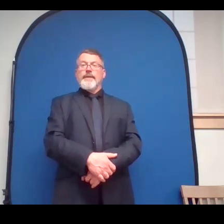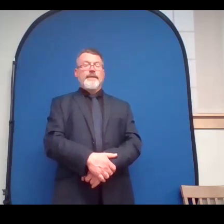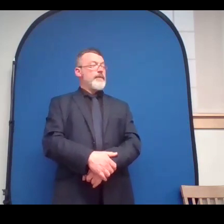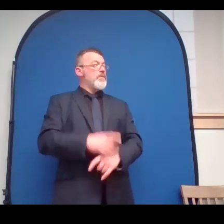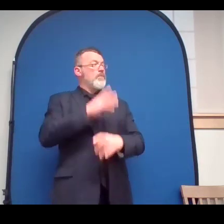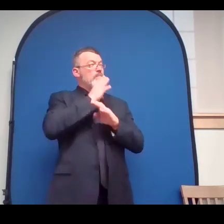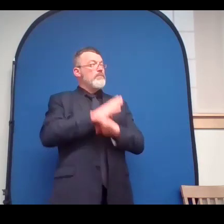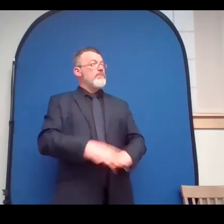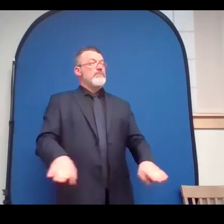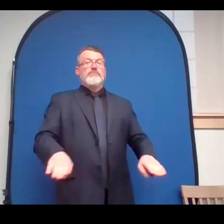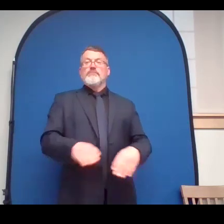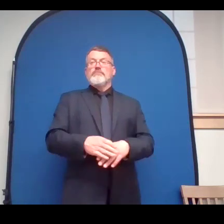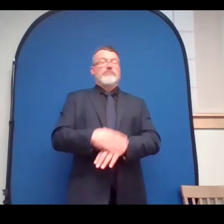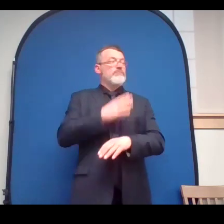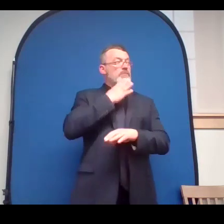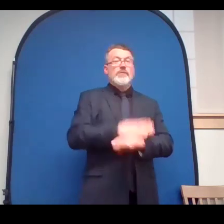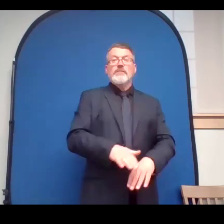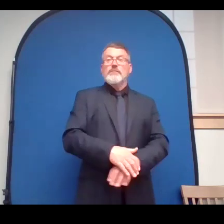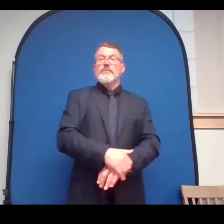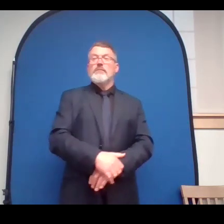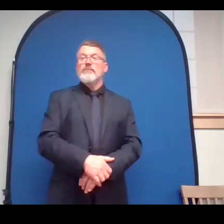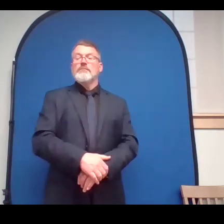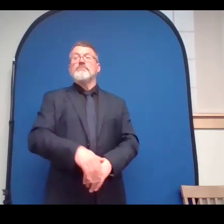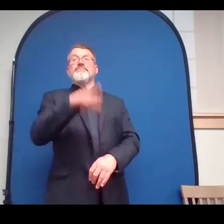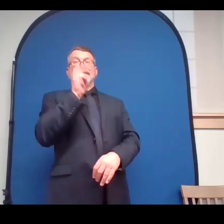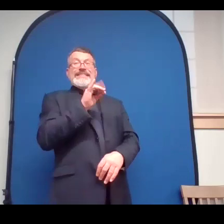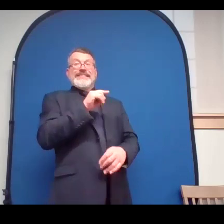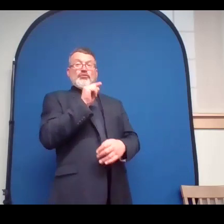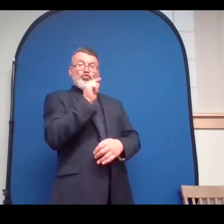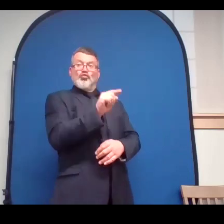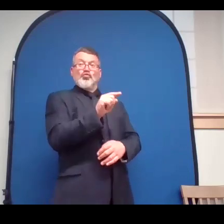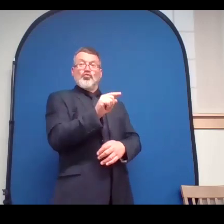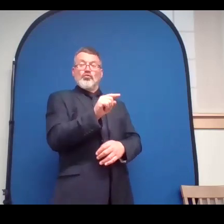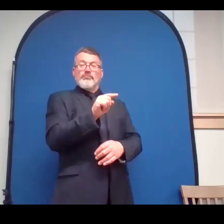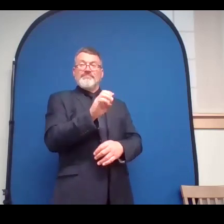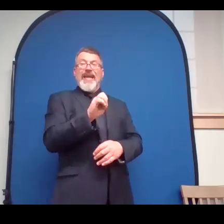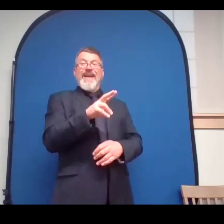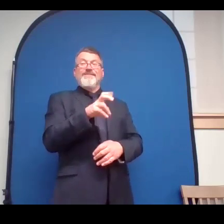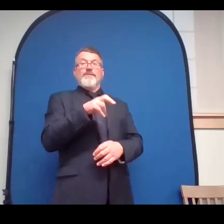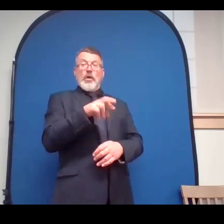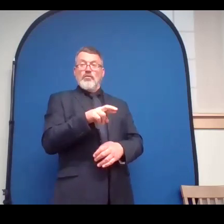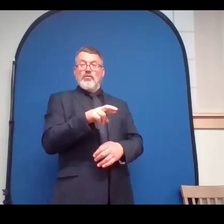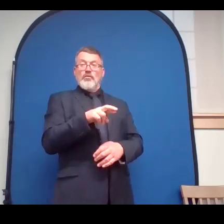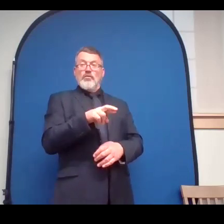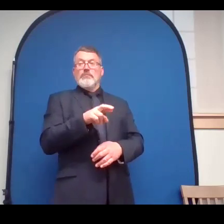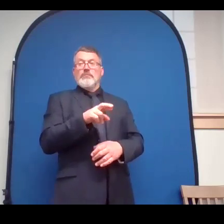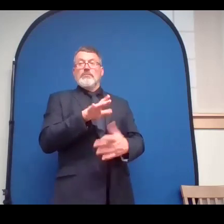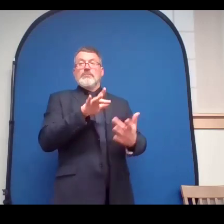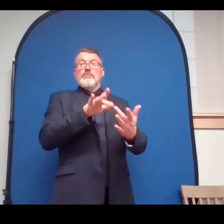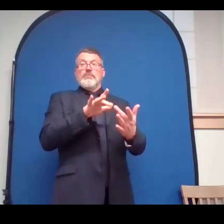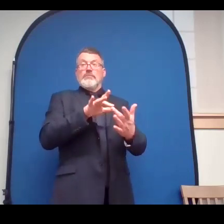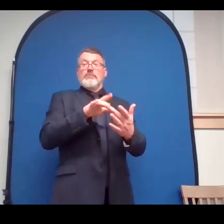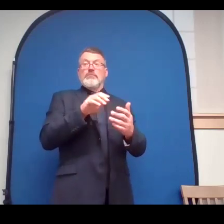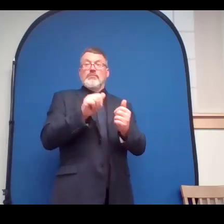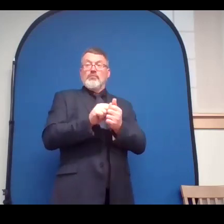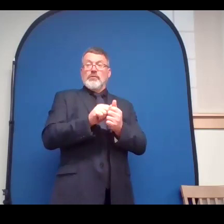Did you at any time during this period have a conversation with Captain Reamer about the yellow flag